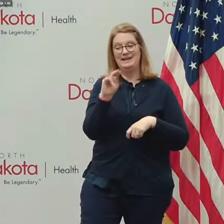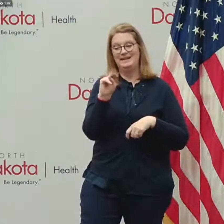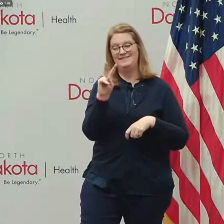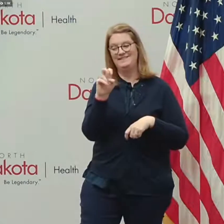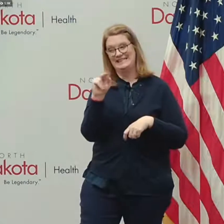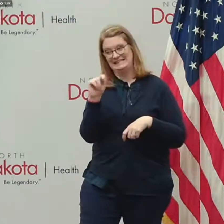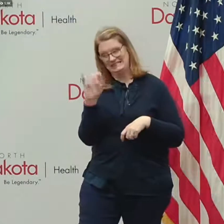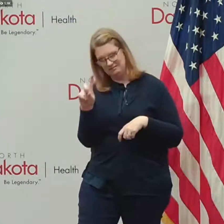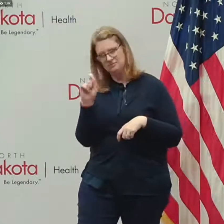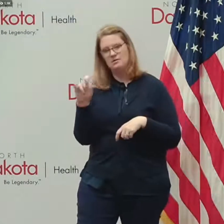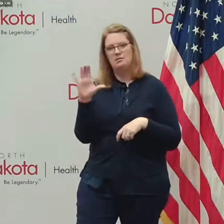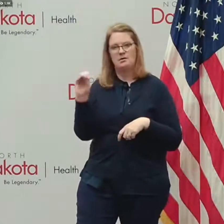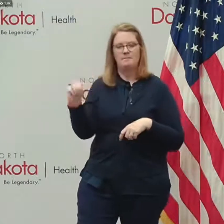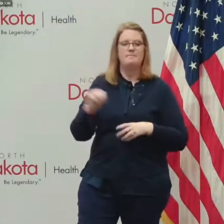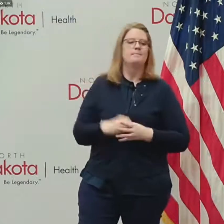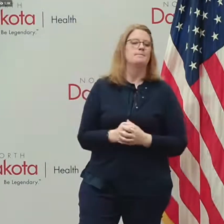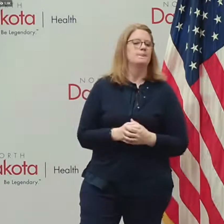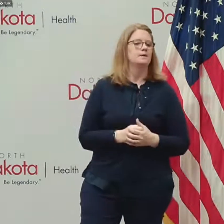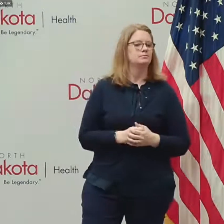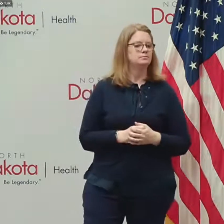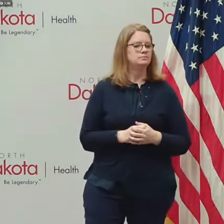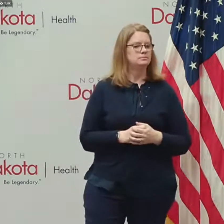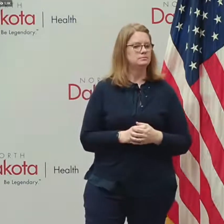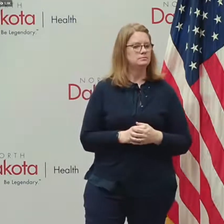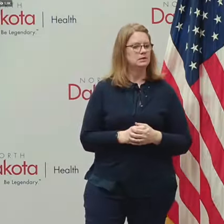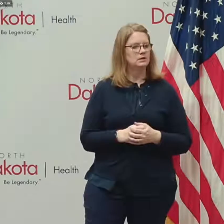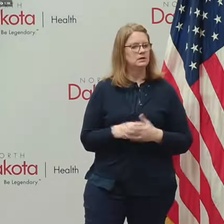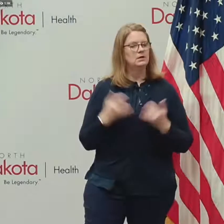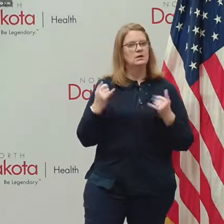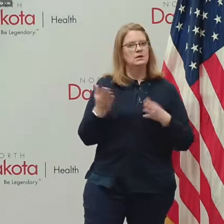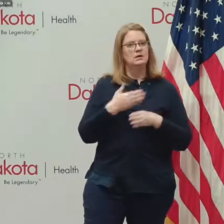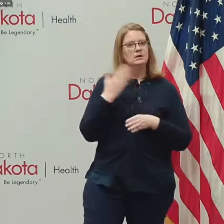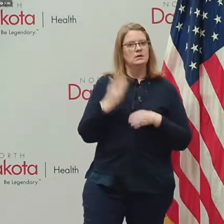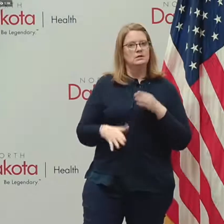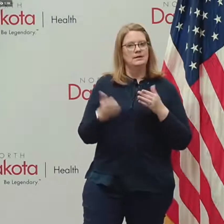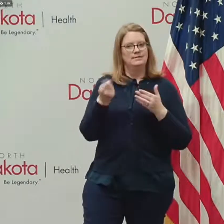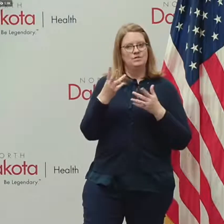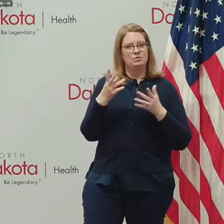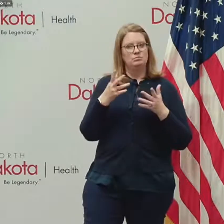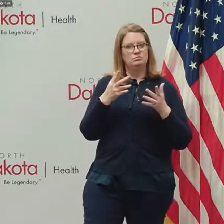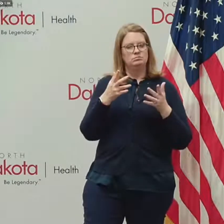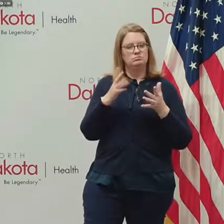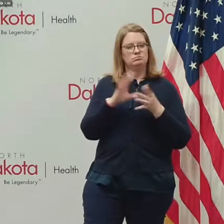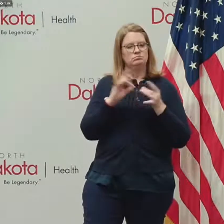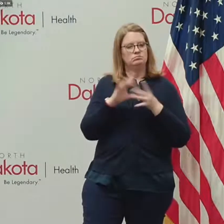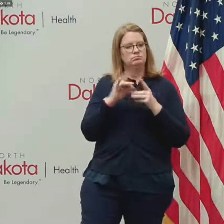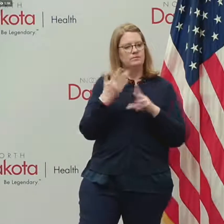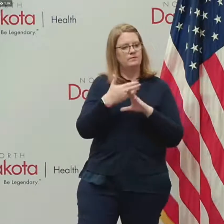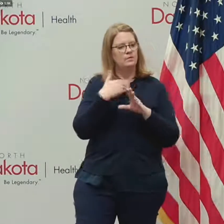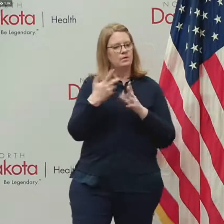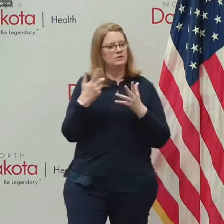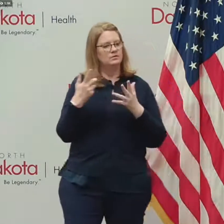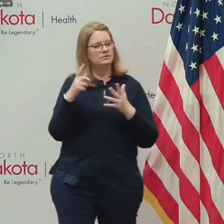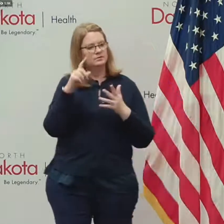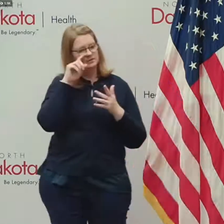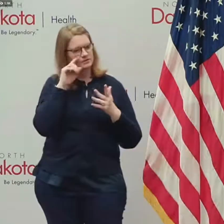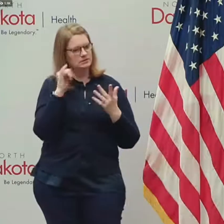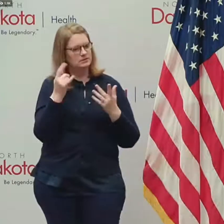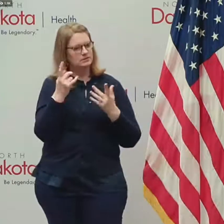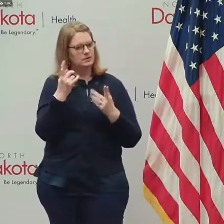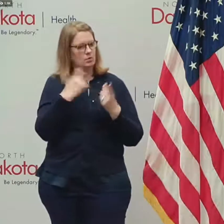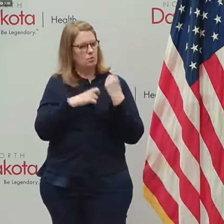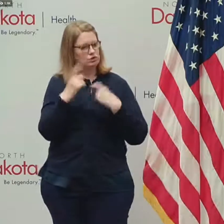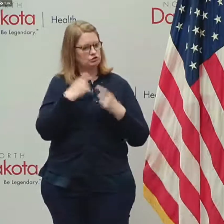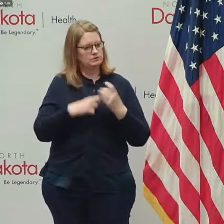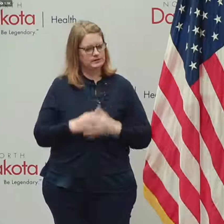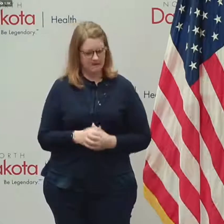with that, I want to close out here with a couple of quick notes before we go to our Q&A